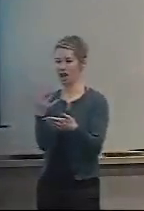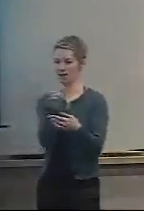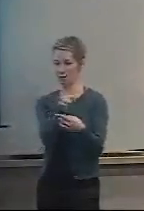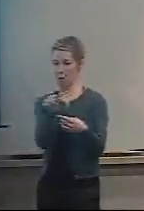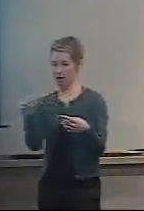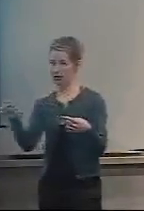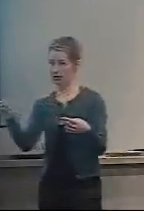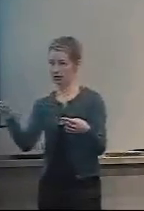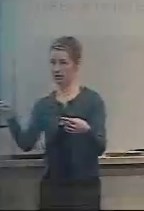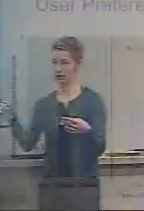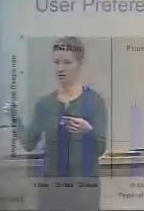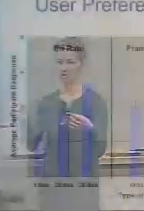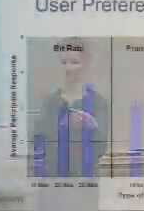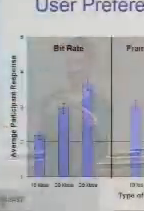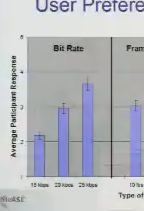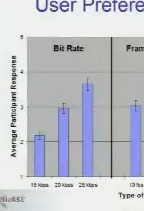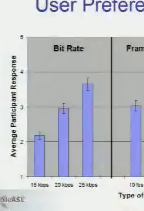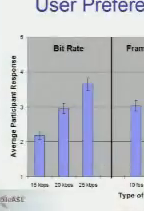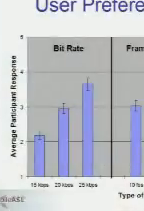difficult to easy.